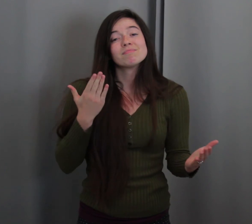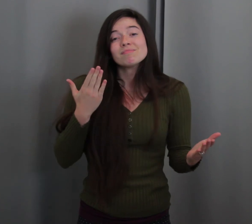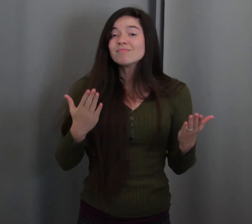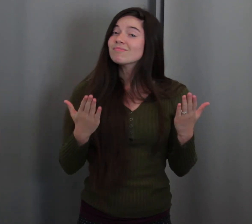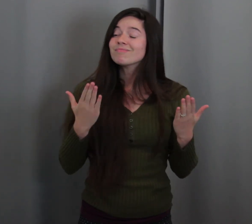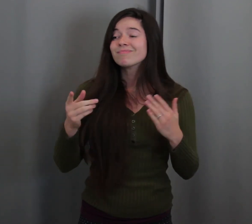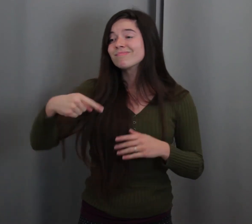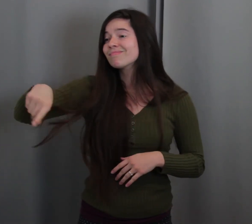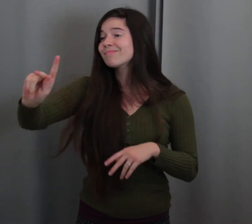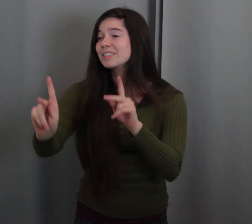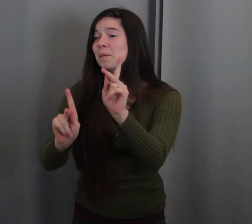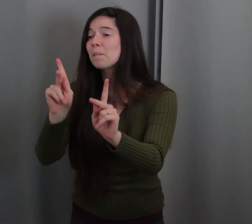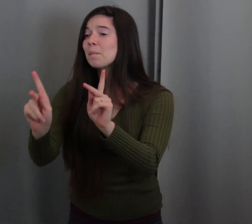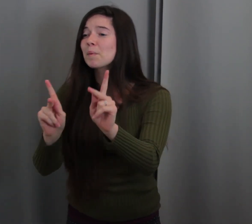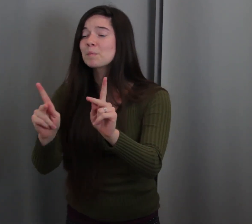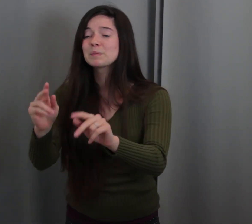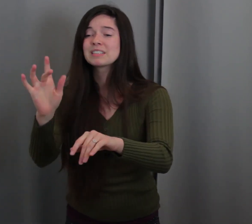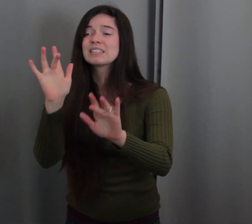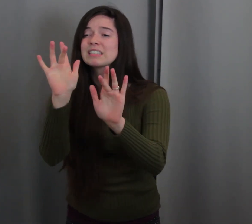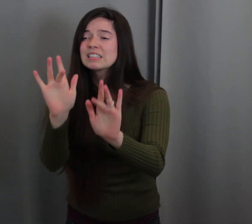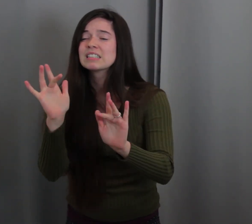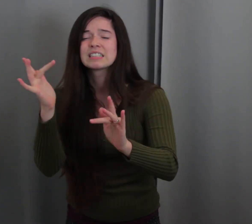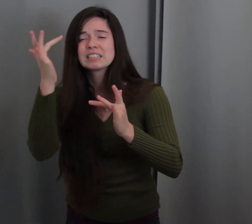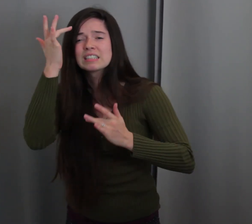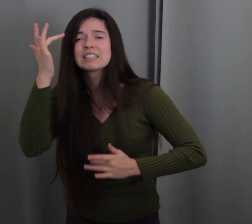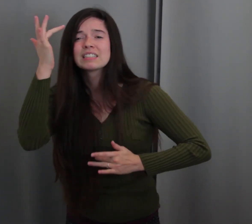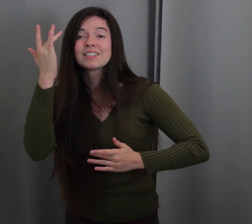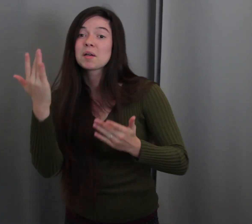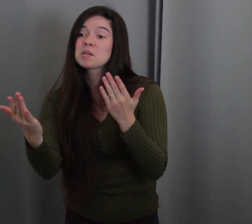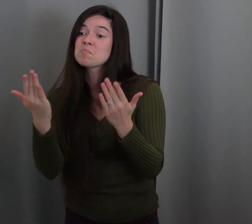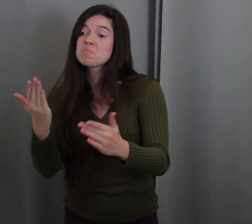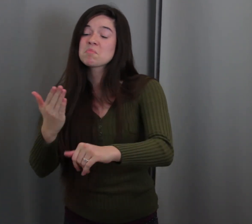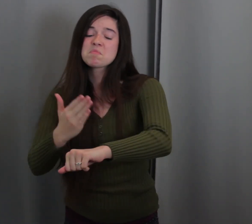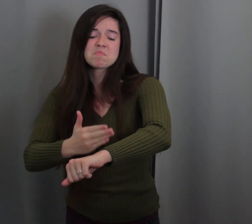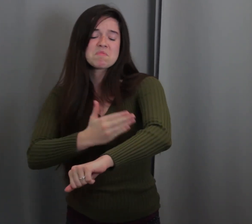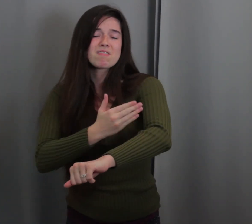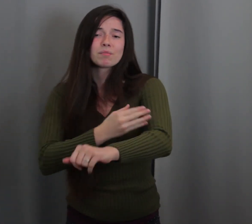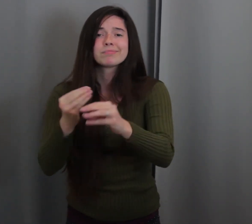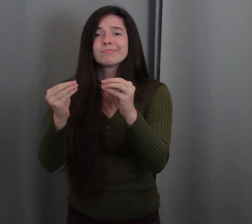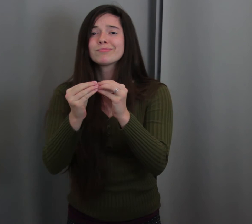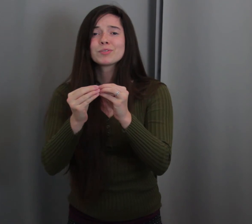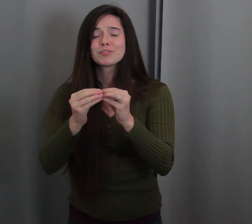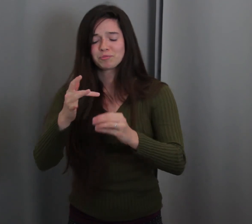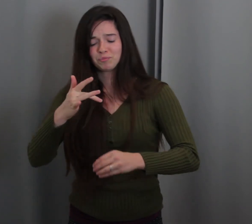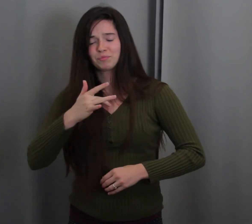I know our family always will be grateful to have known him.